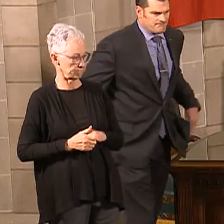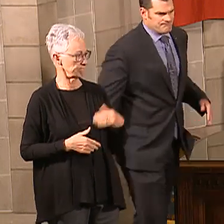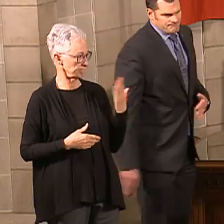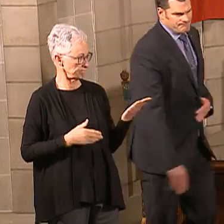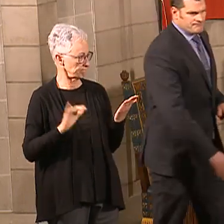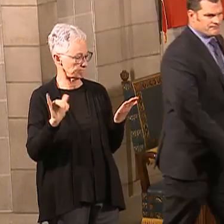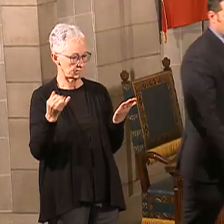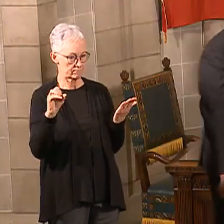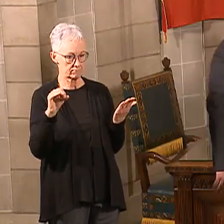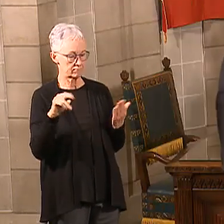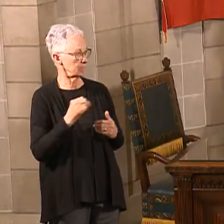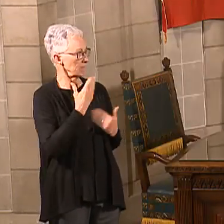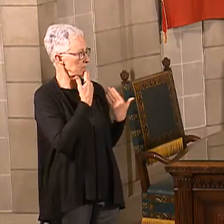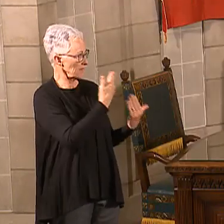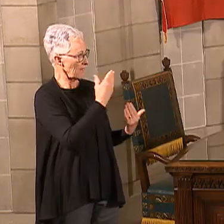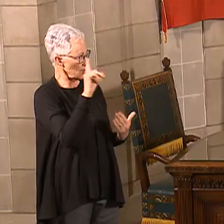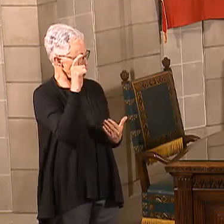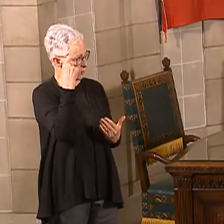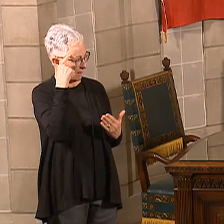Governor.